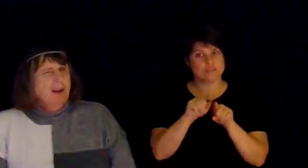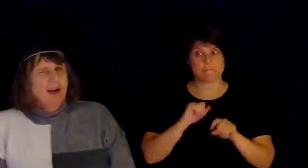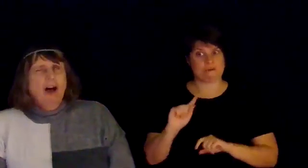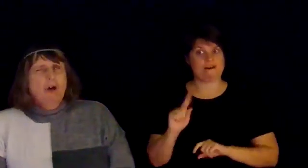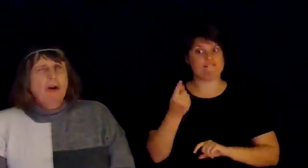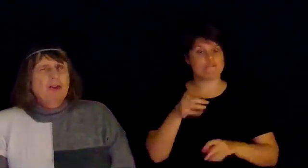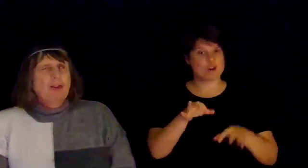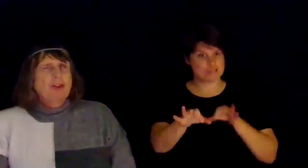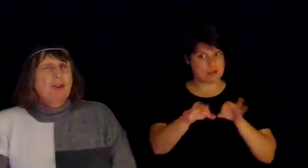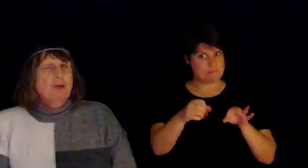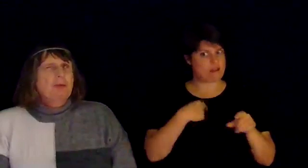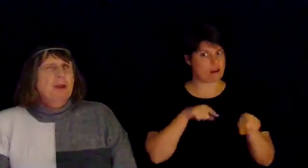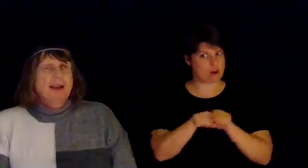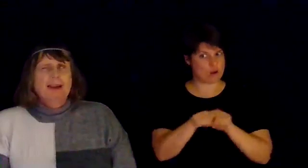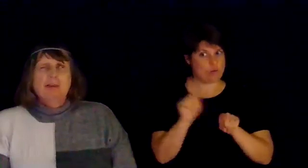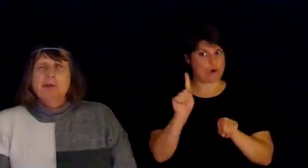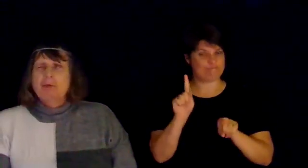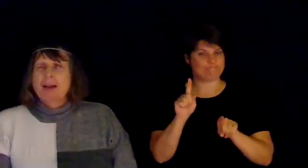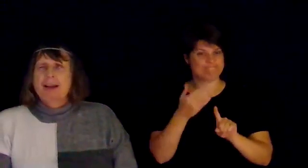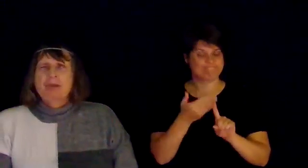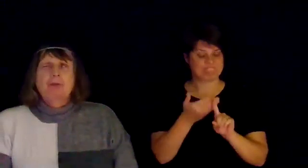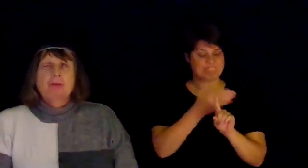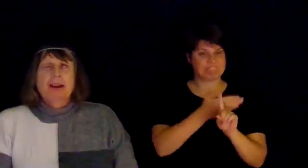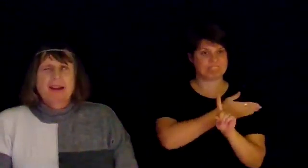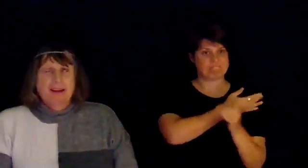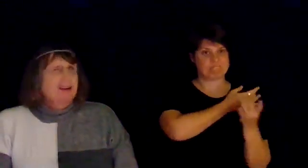first plan was to prepare.